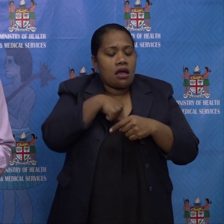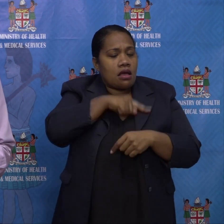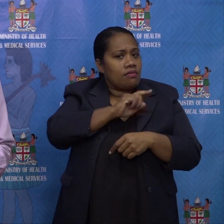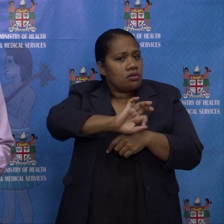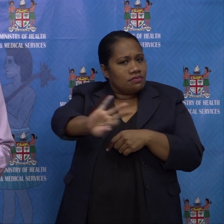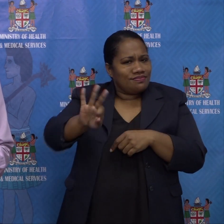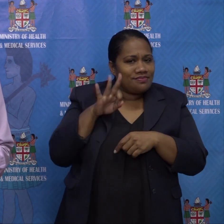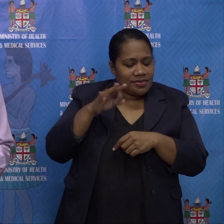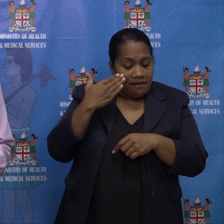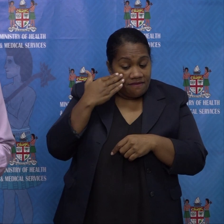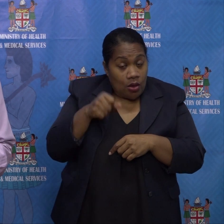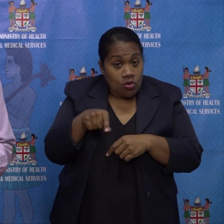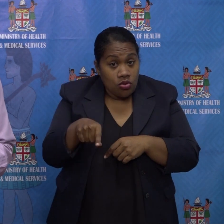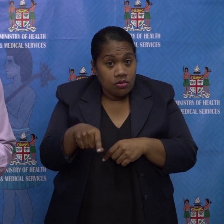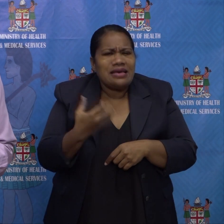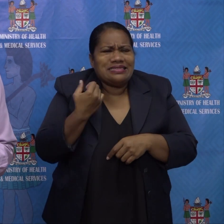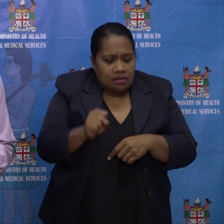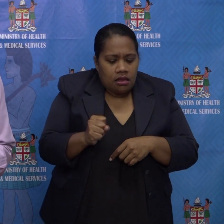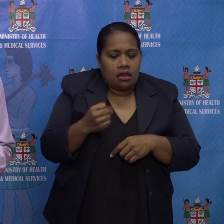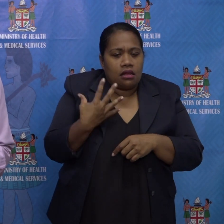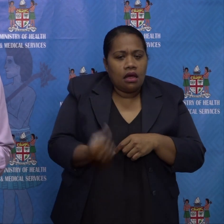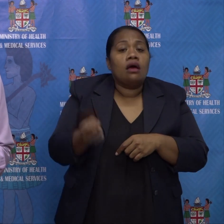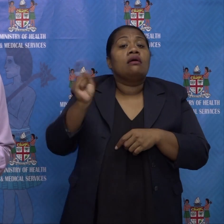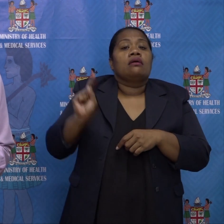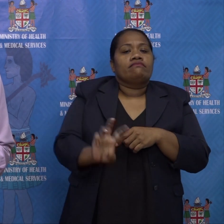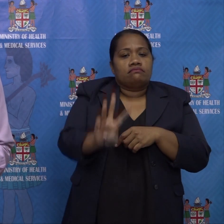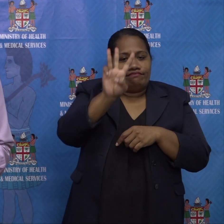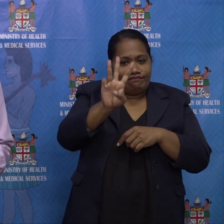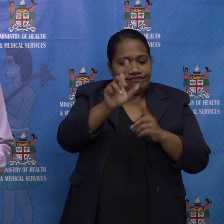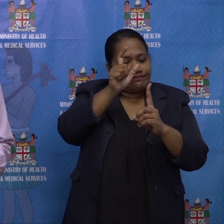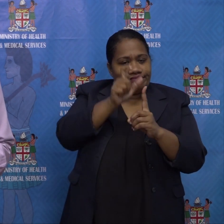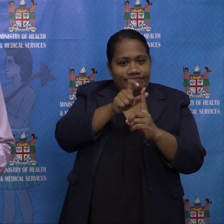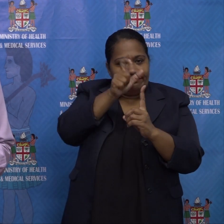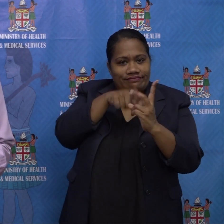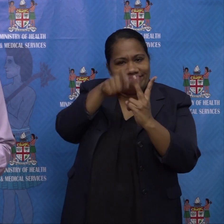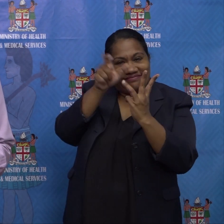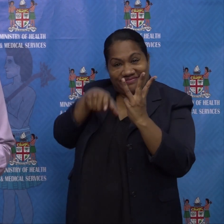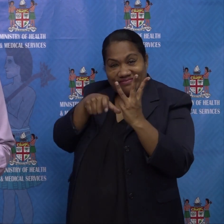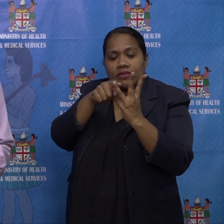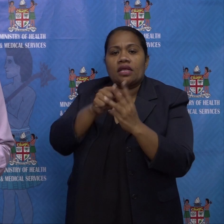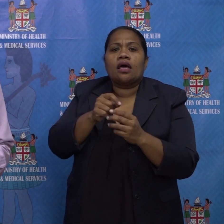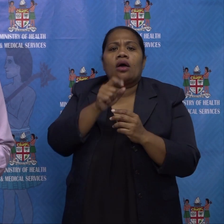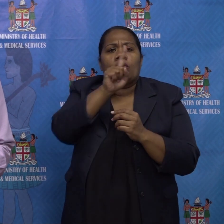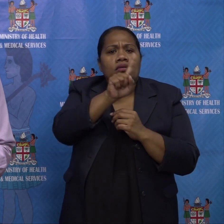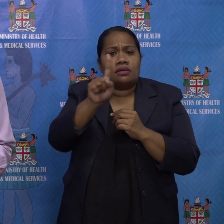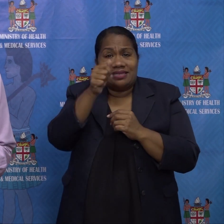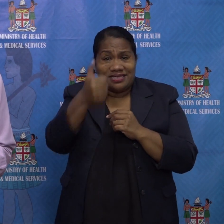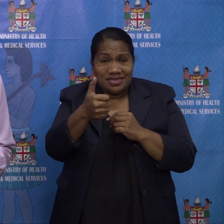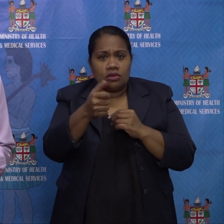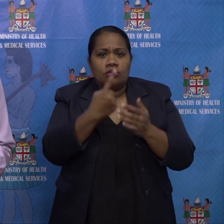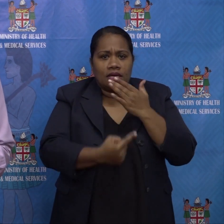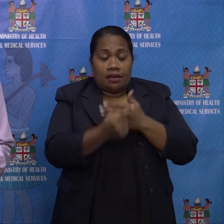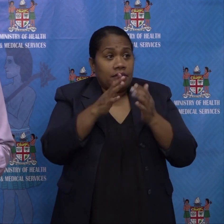We still have 3 cases of unknown origin in Fiji. Case 116, the second gentleman from Ra, whose sample is being genetically sequenced